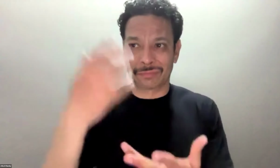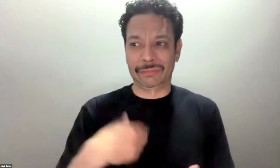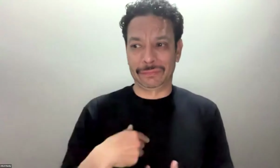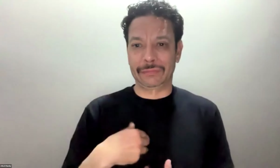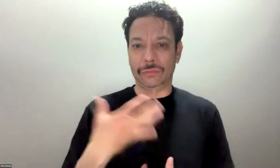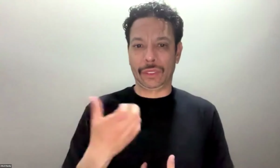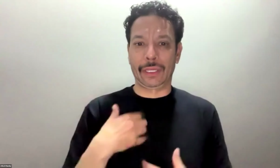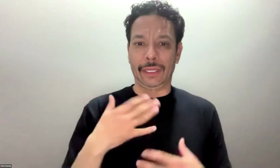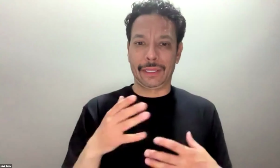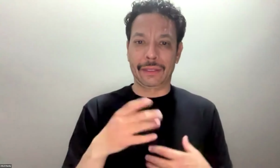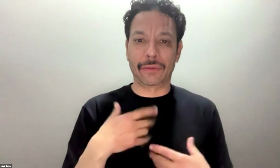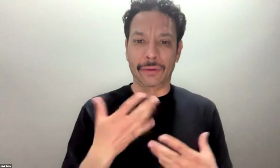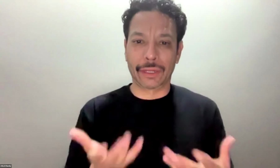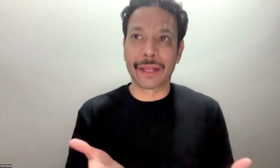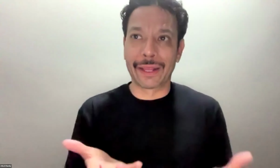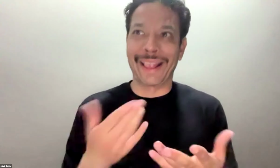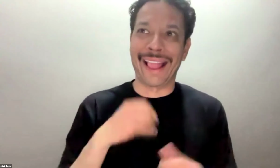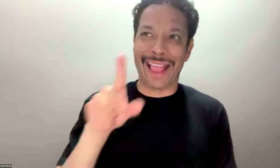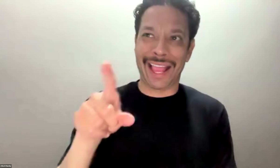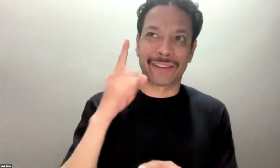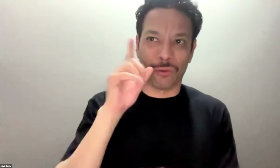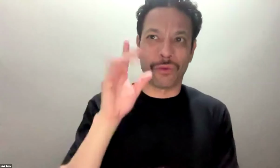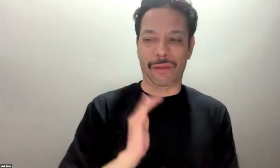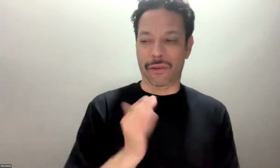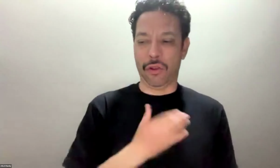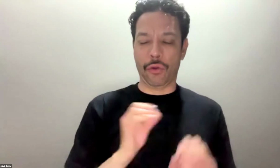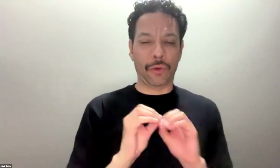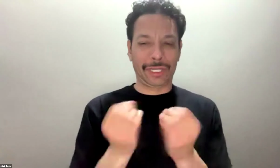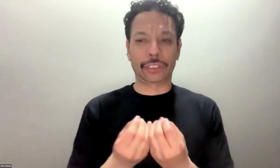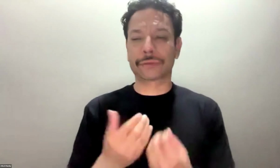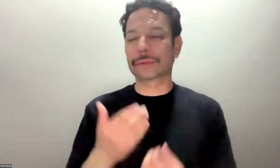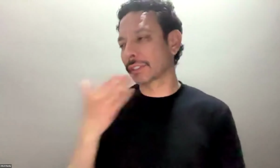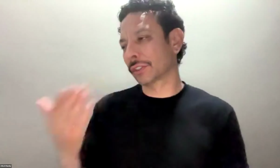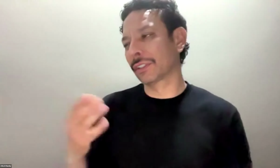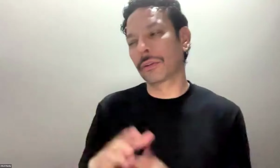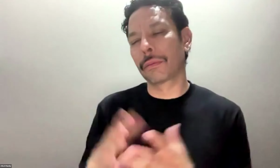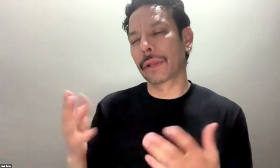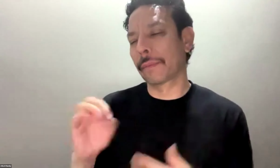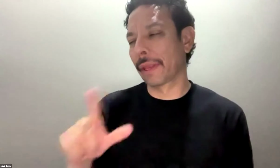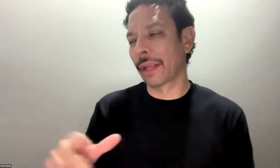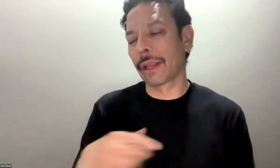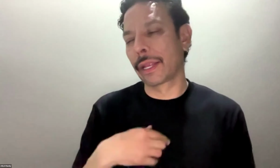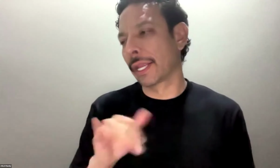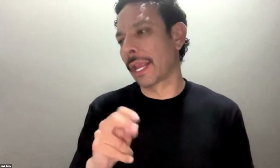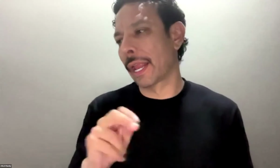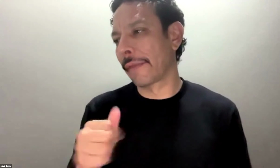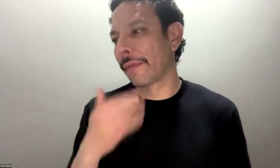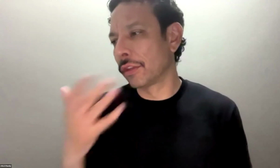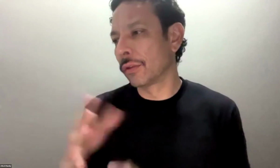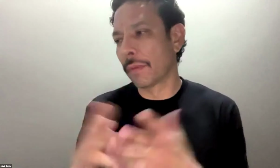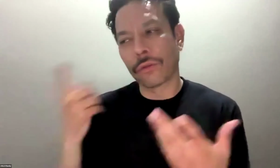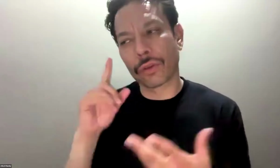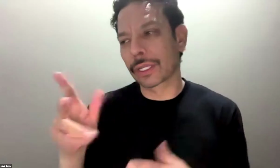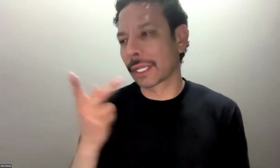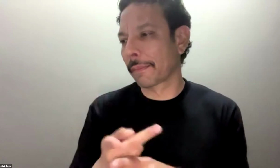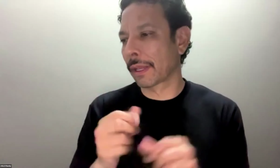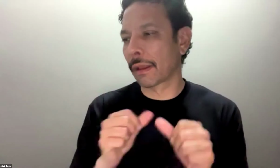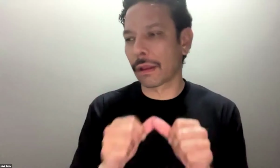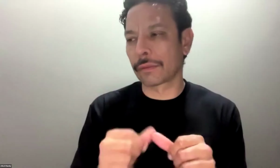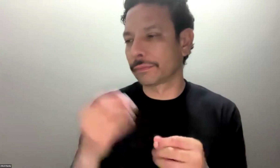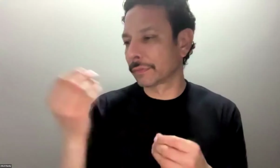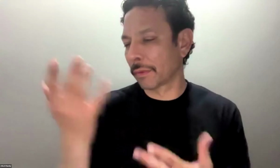asks for from our organization. Thank you so much, Mel. This is Yana. Thank you so Yep. much for just keeping up with